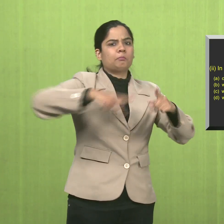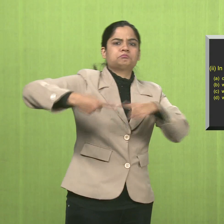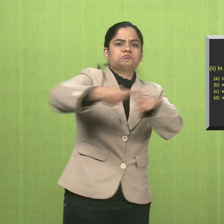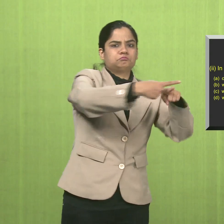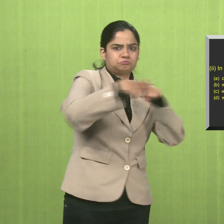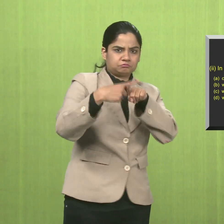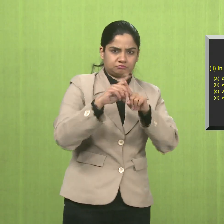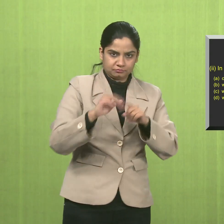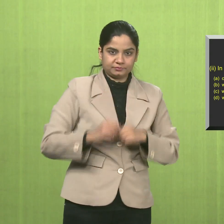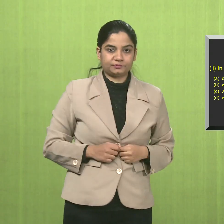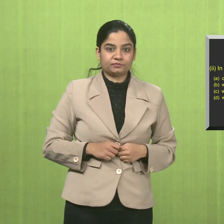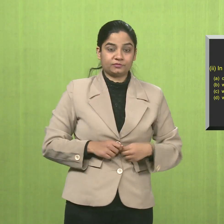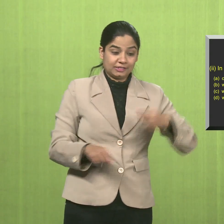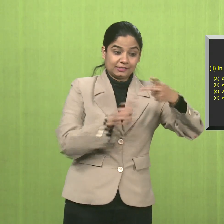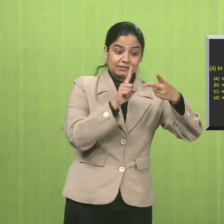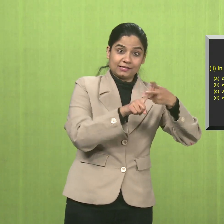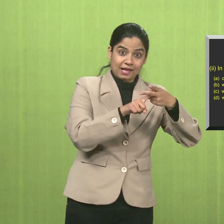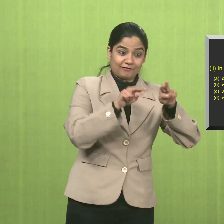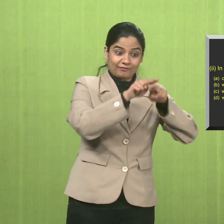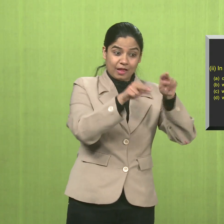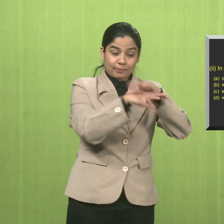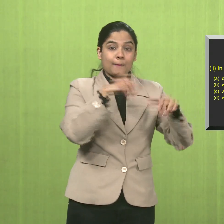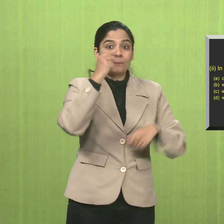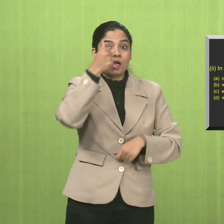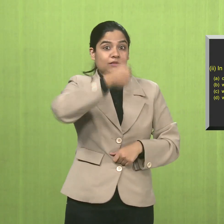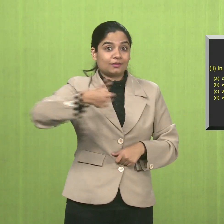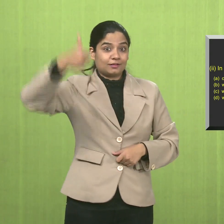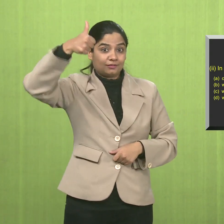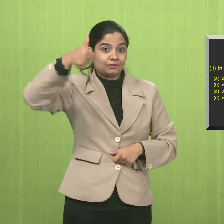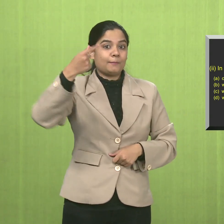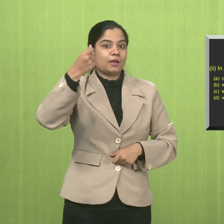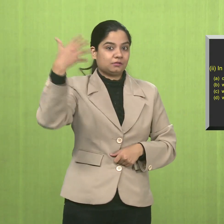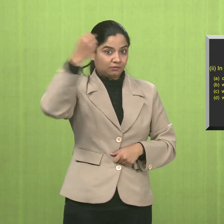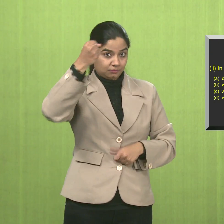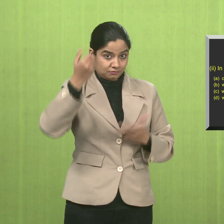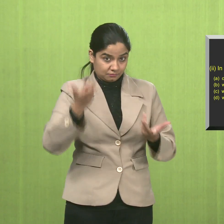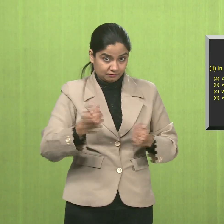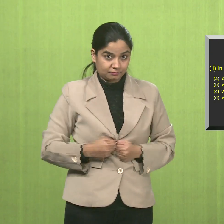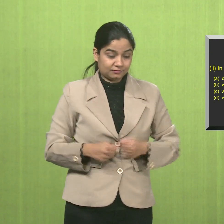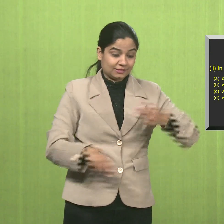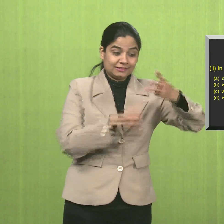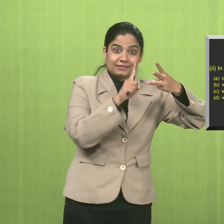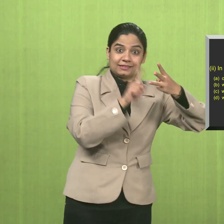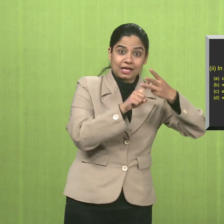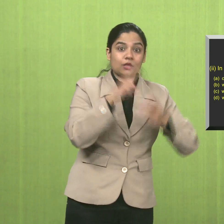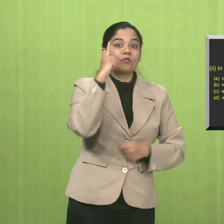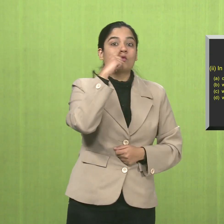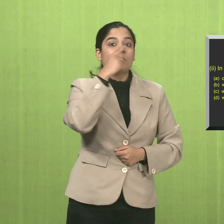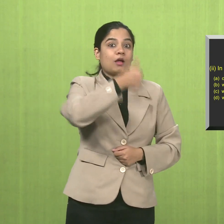It's common, everyone divides it. Second is every head of small unit. Second is